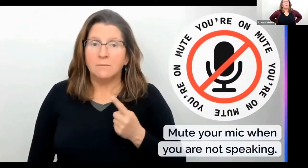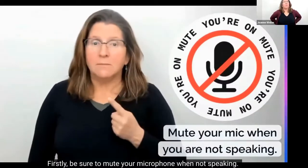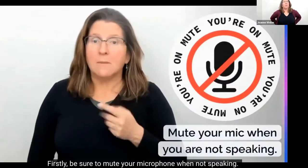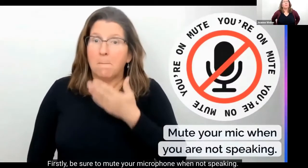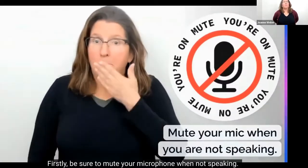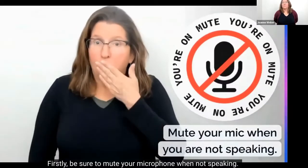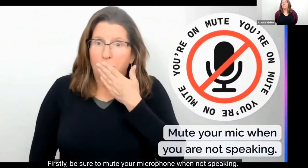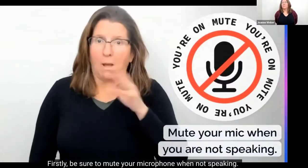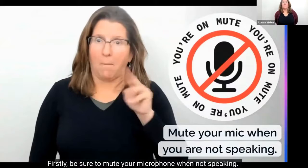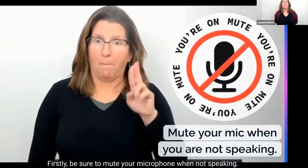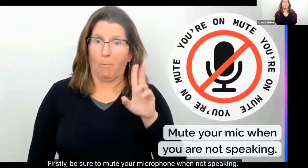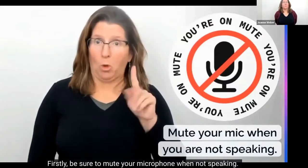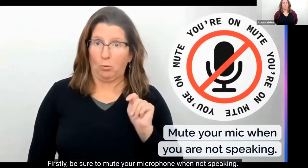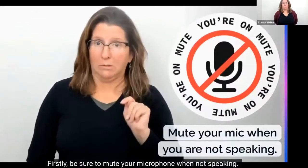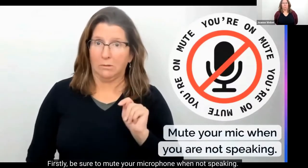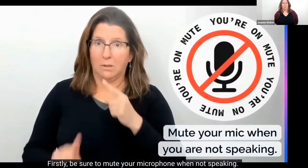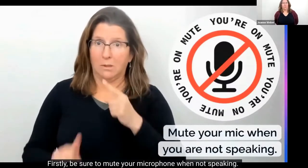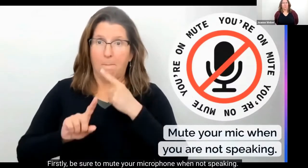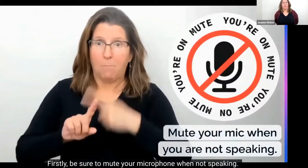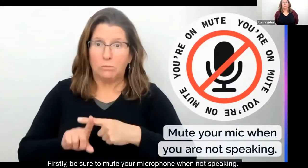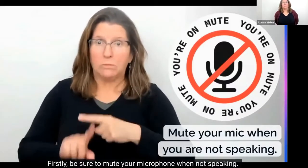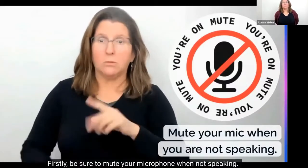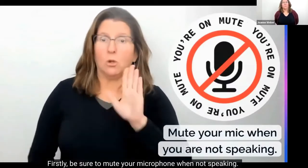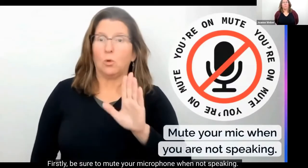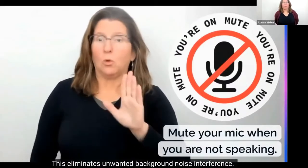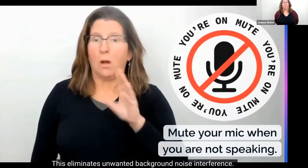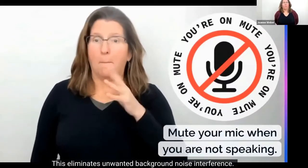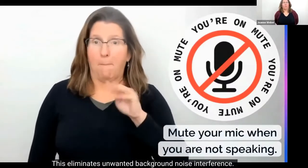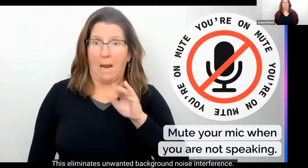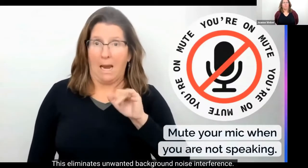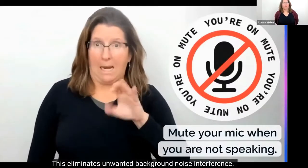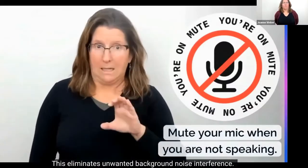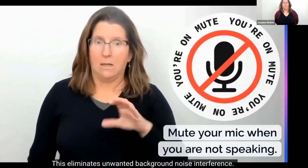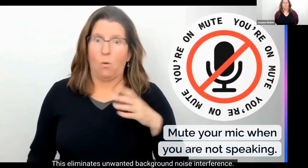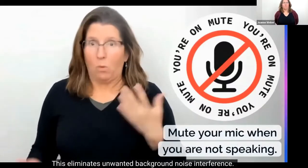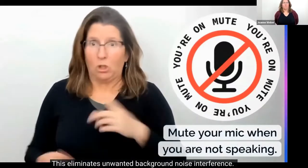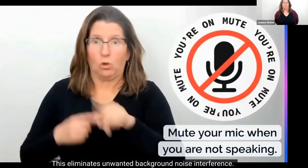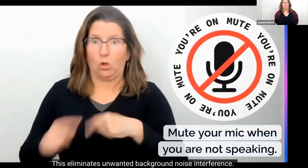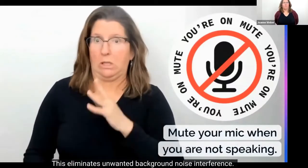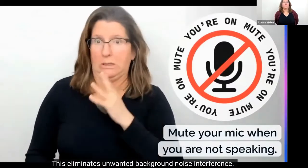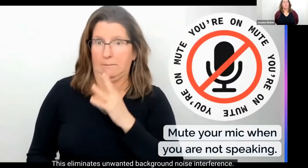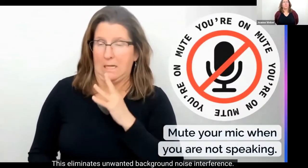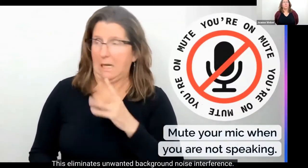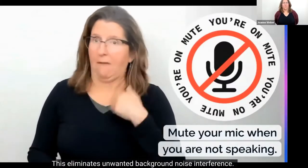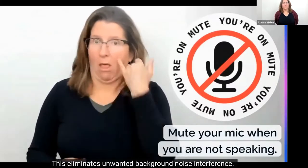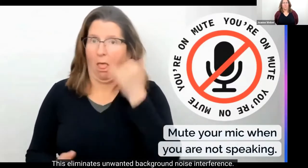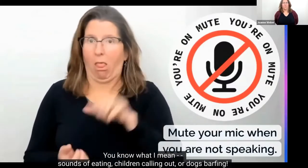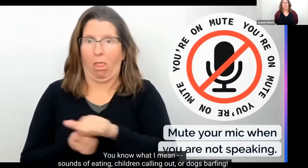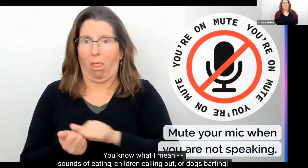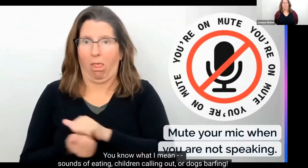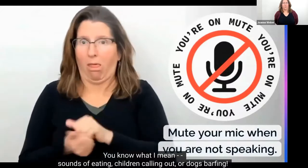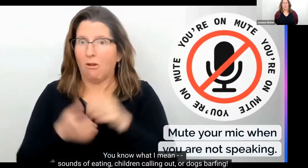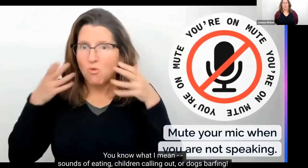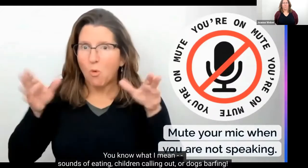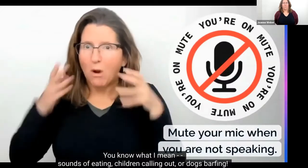Firstly, be sure to mute your microphone when not speaking. This eliminates unwanted background noise interference.